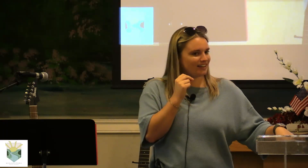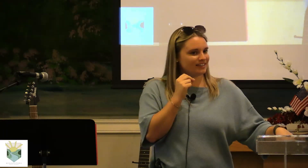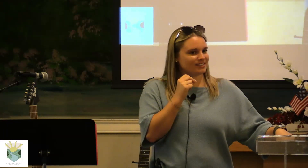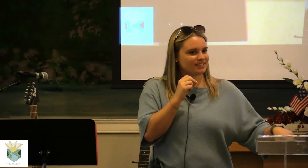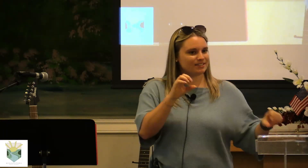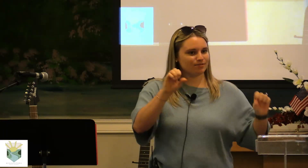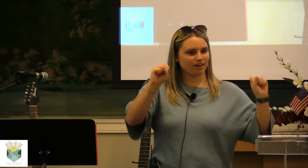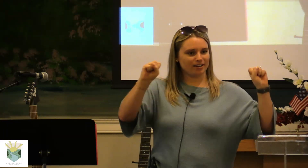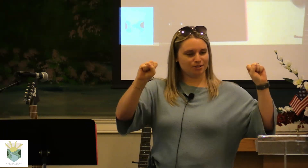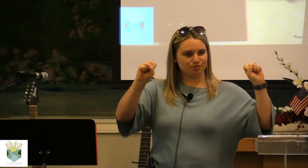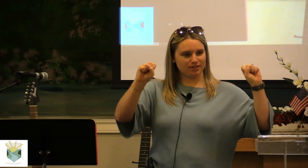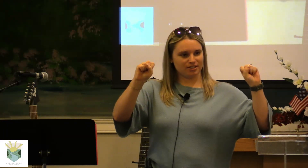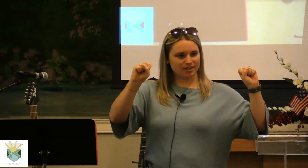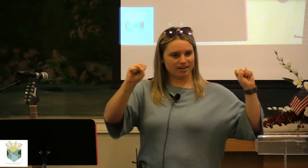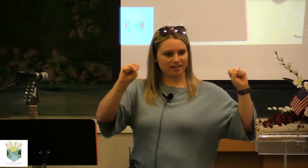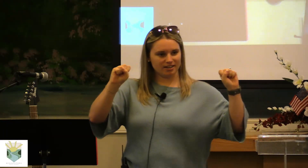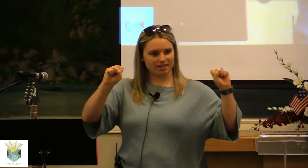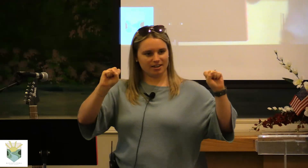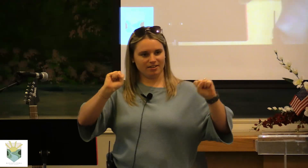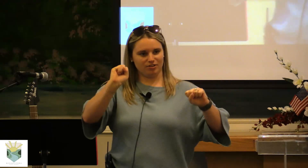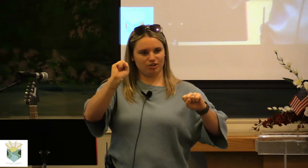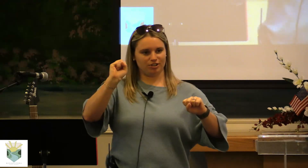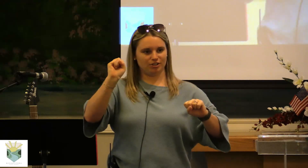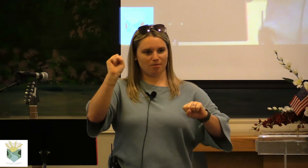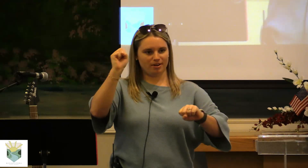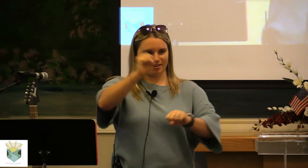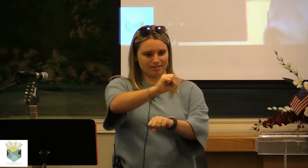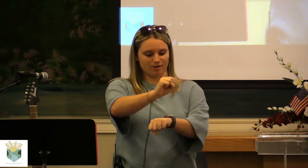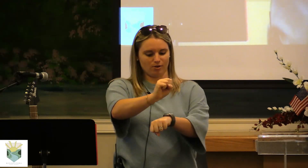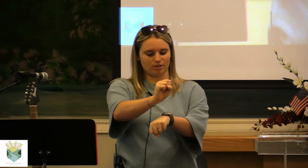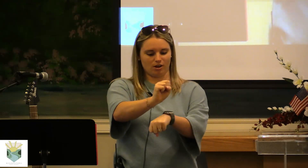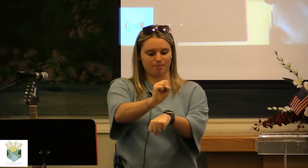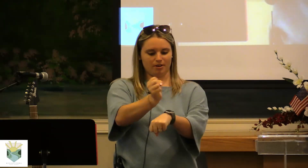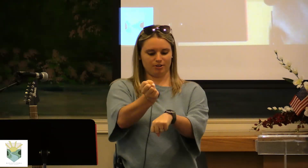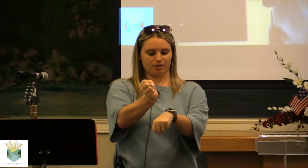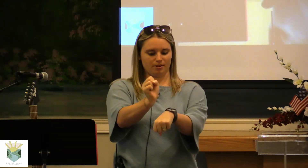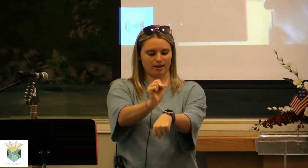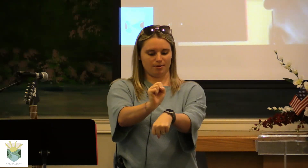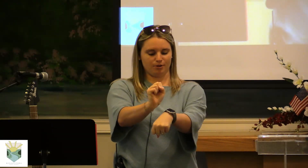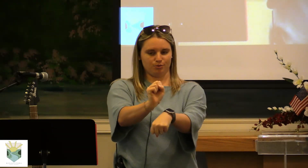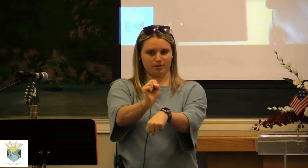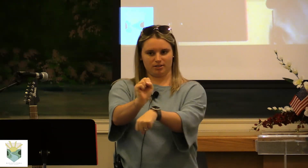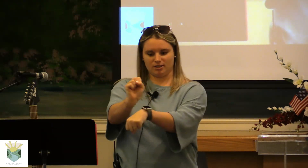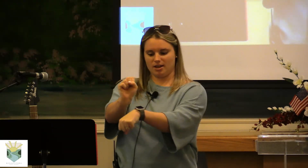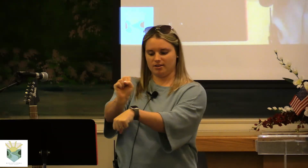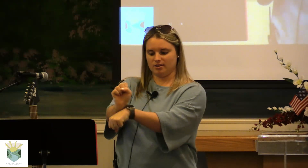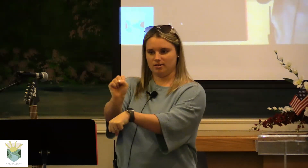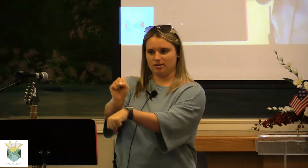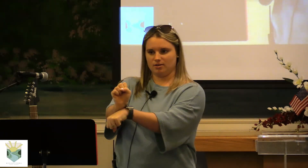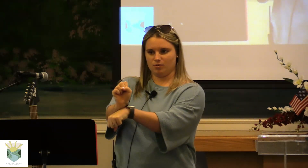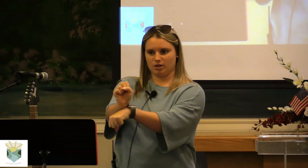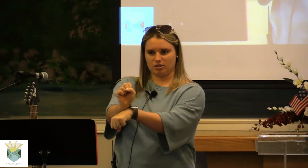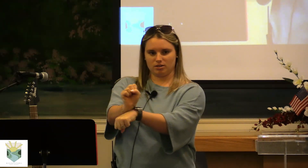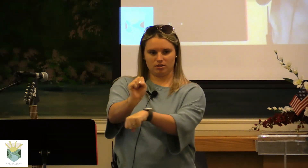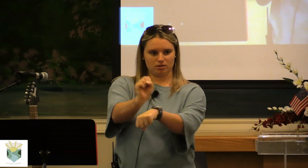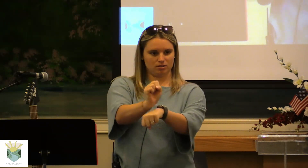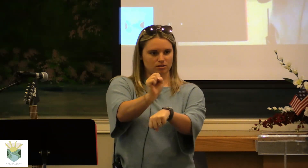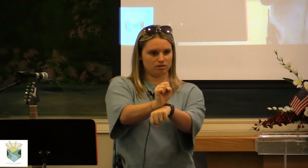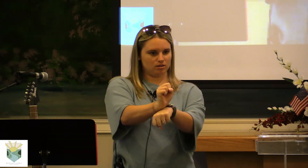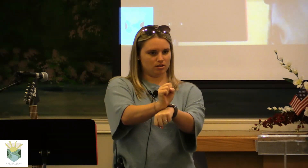is you've got two fists right here, and then your dominant hand's gonna go on top, and you're gonna like kind of put your wrists together. Work. Like